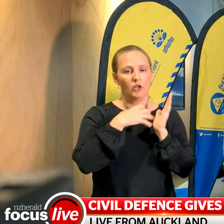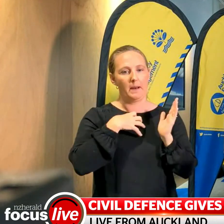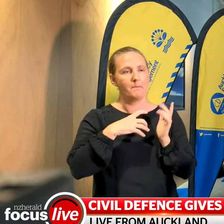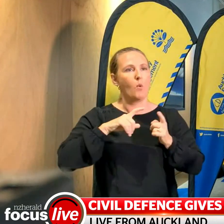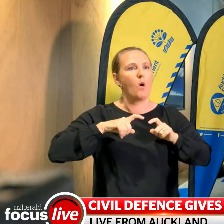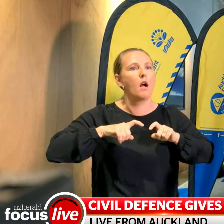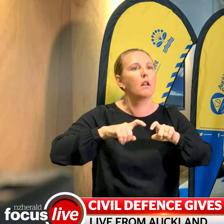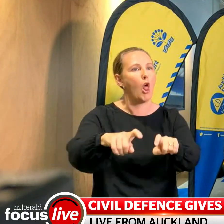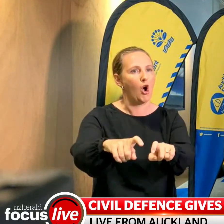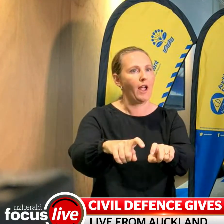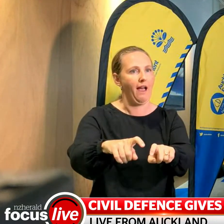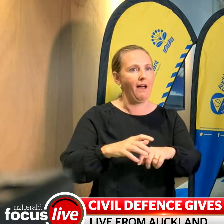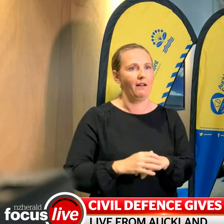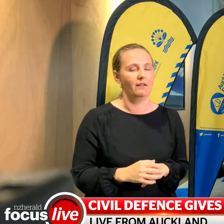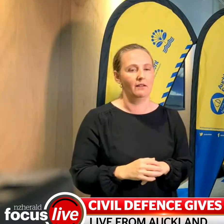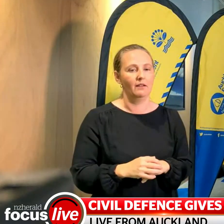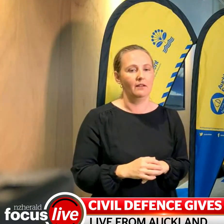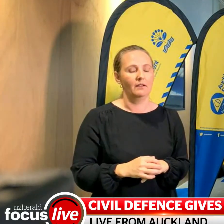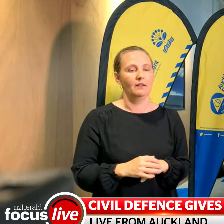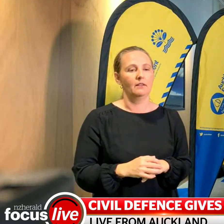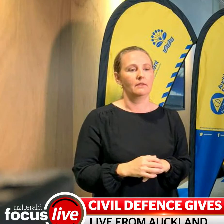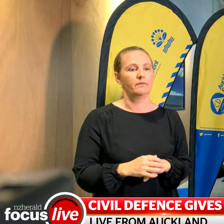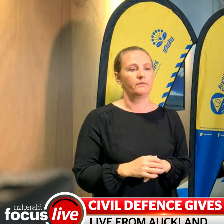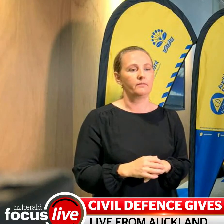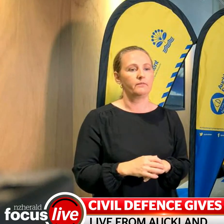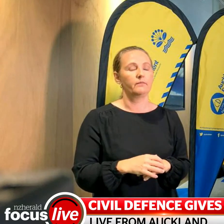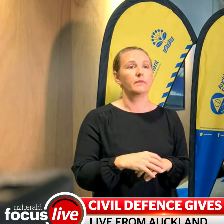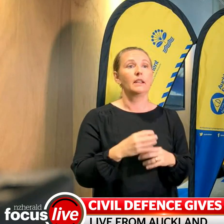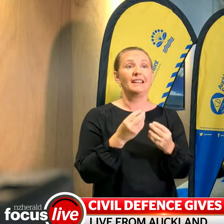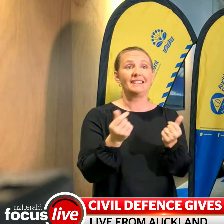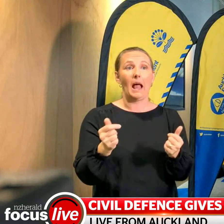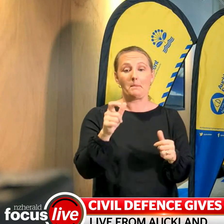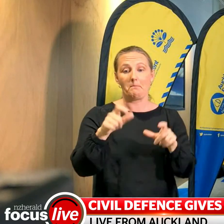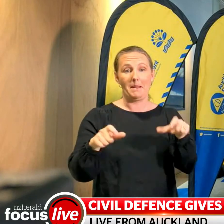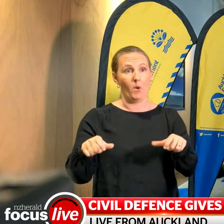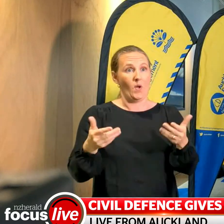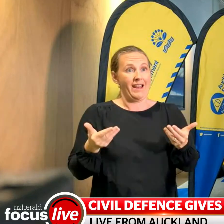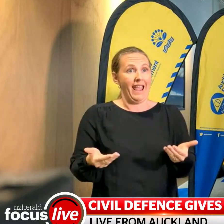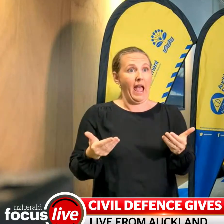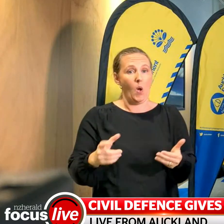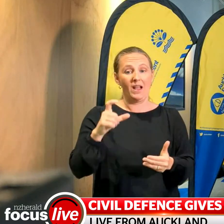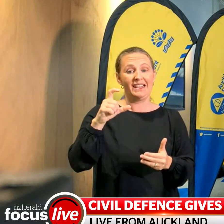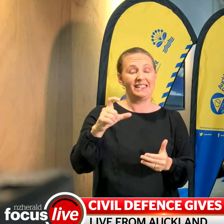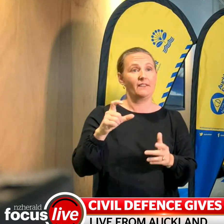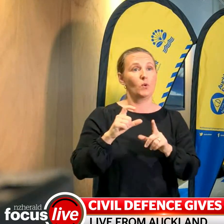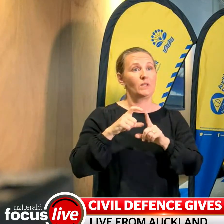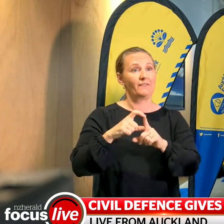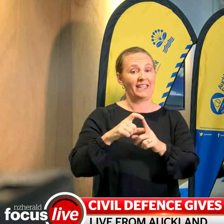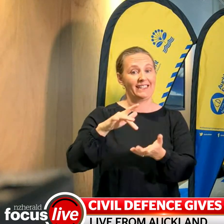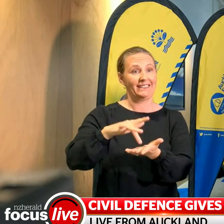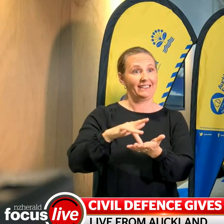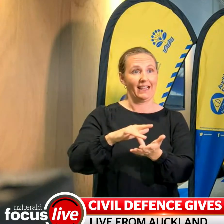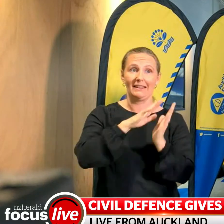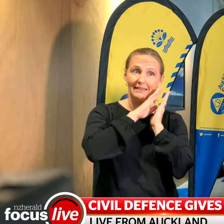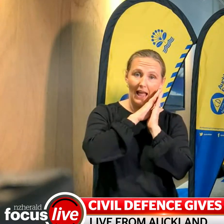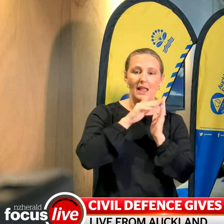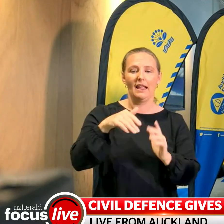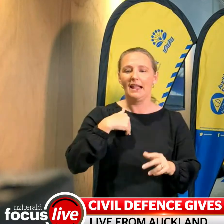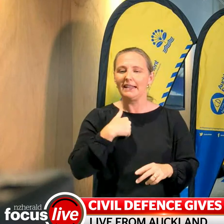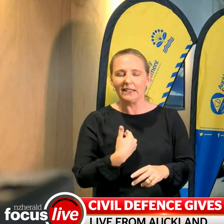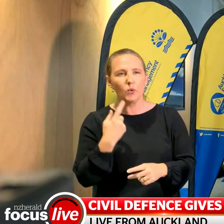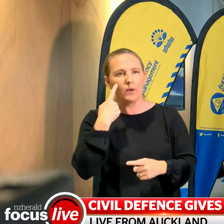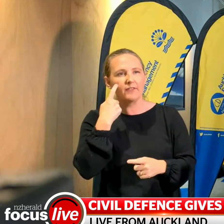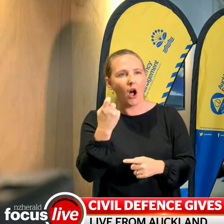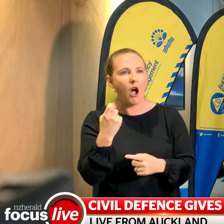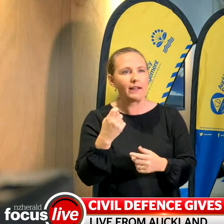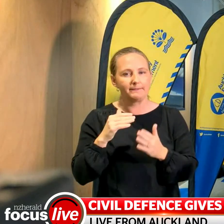So we've got a real priority working with those that are currently in our civil defence centres to find them a more enduring solution. But we're also aware that